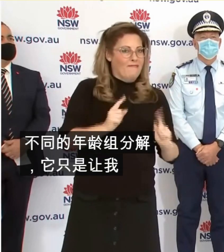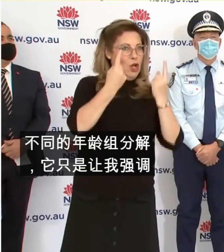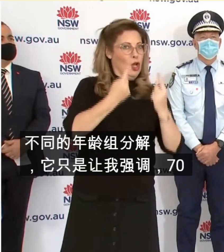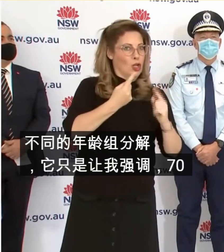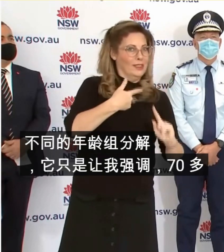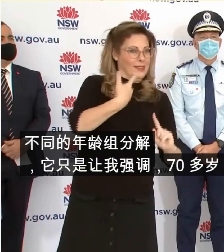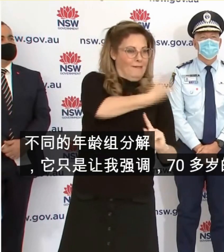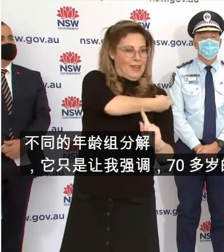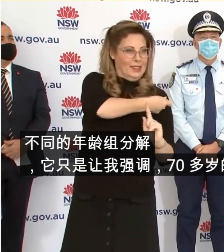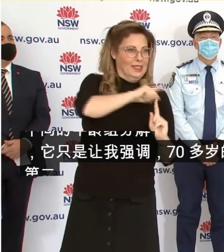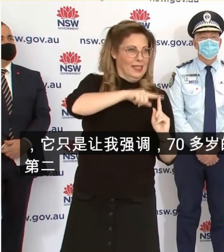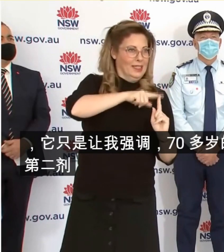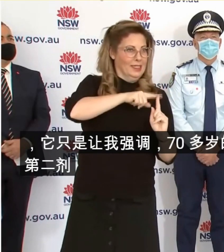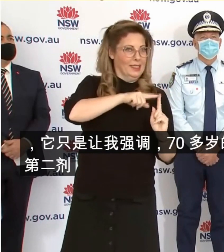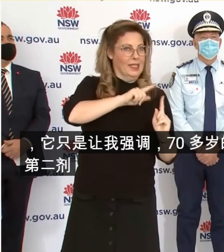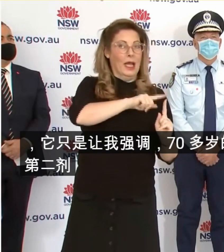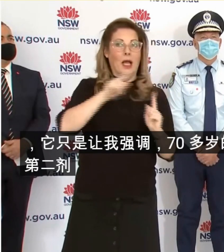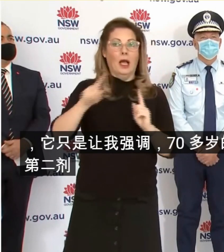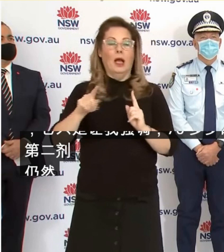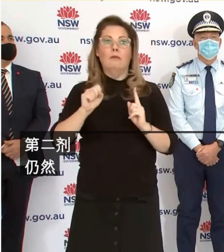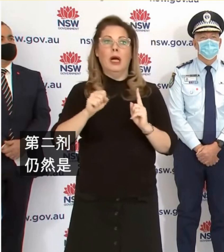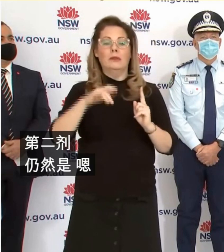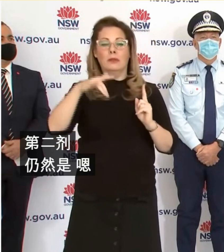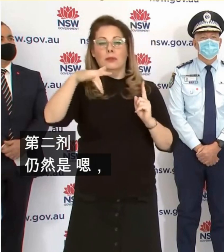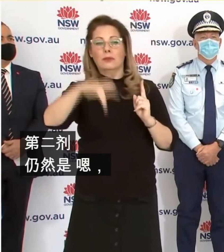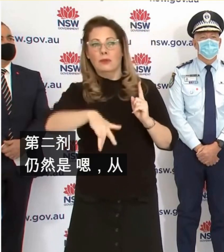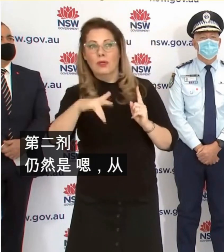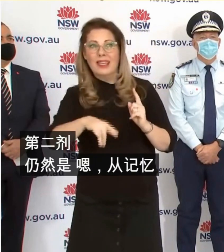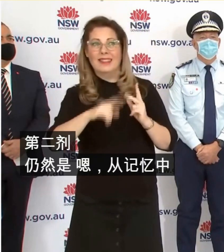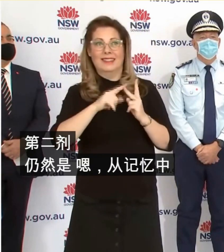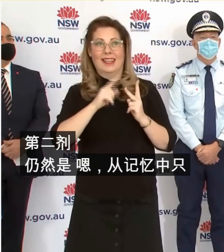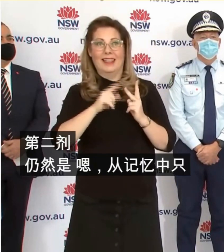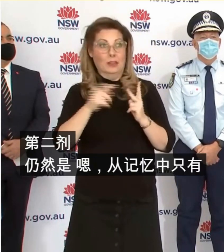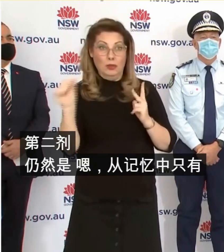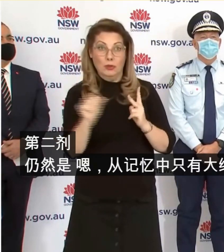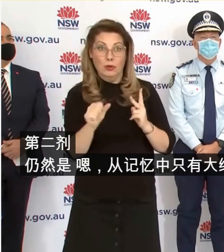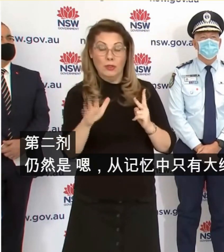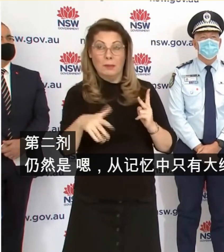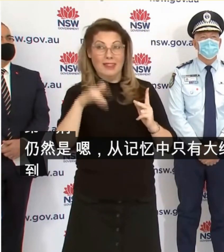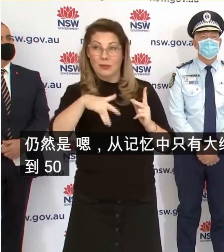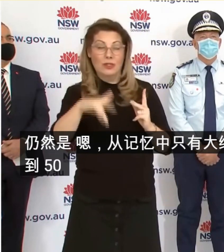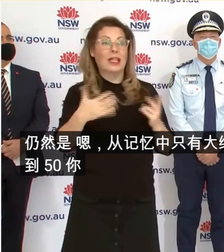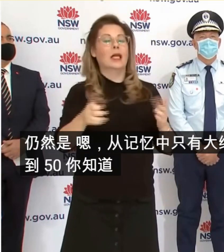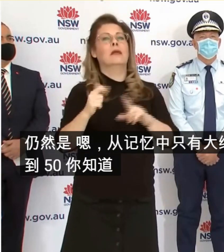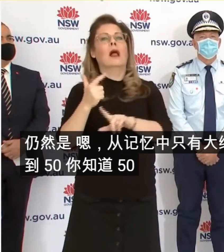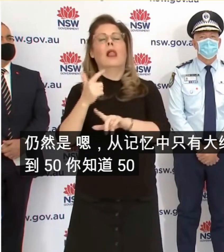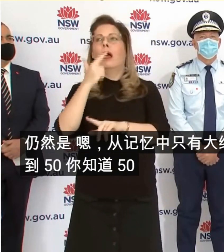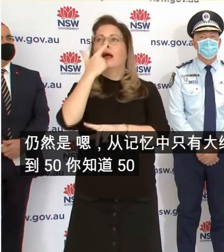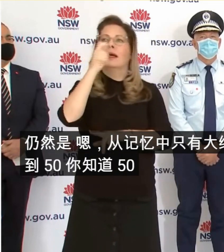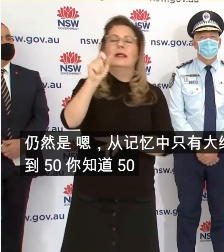and it distresses me that the 70 plus second dose is still, from memory, only around 40